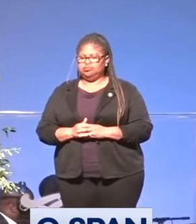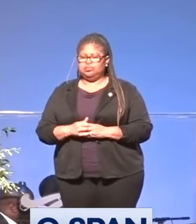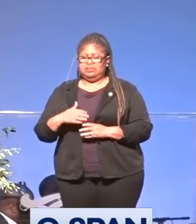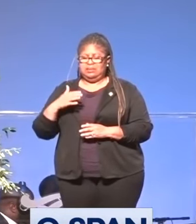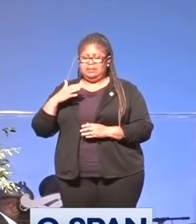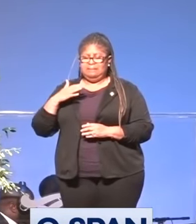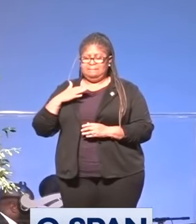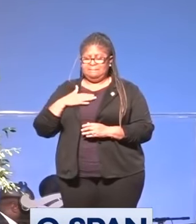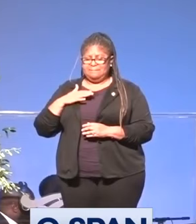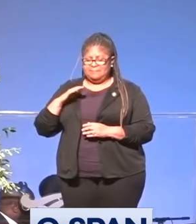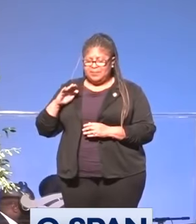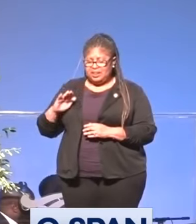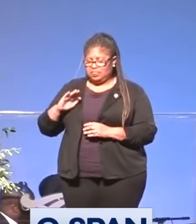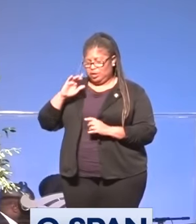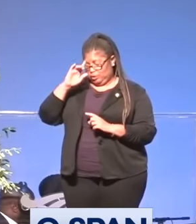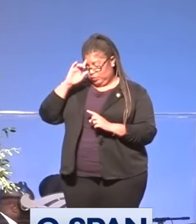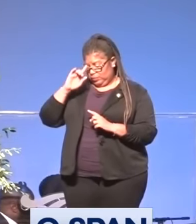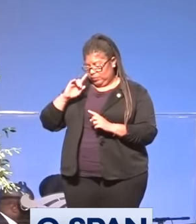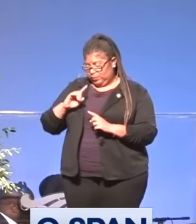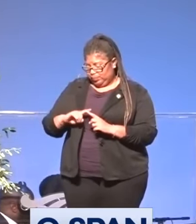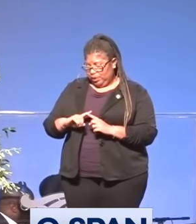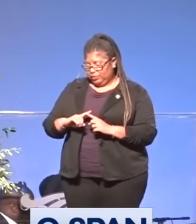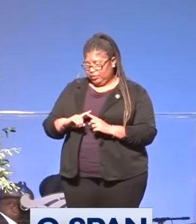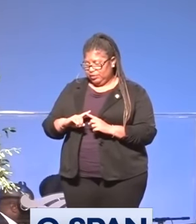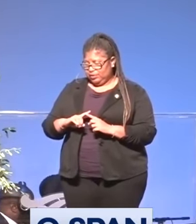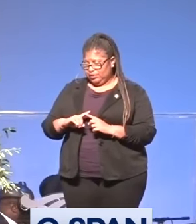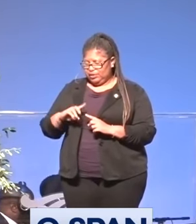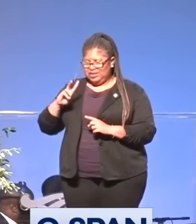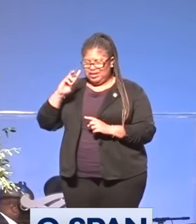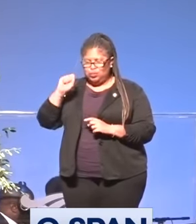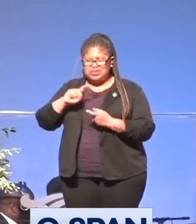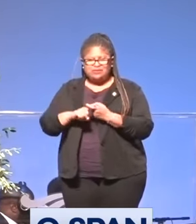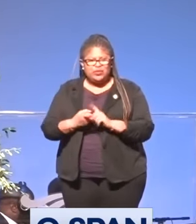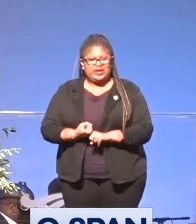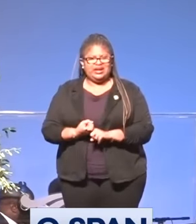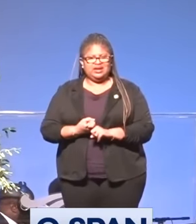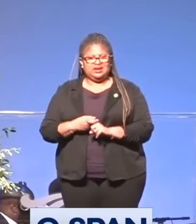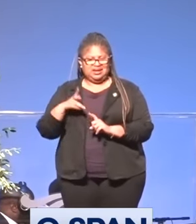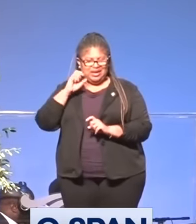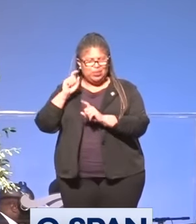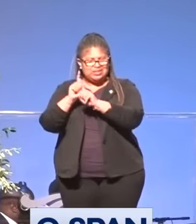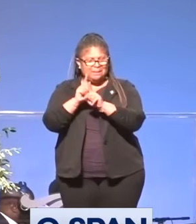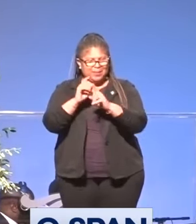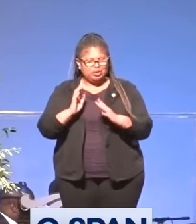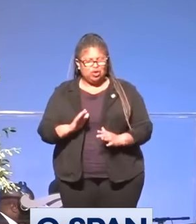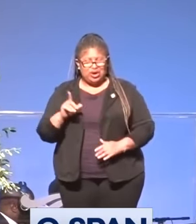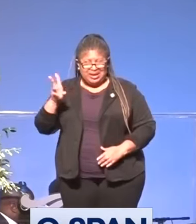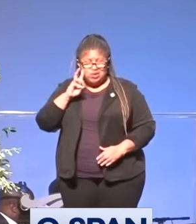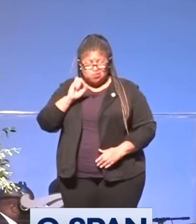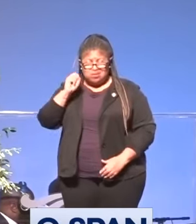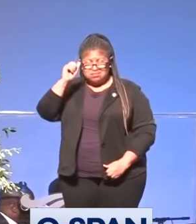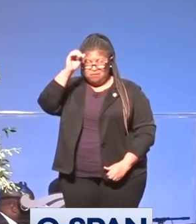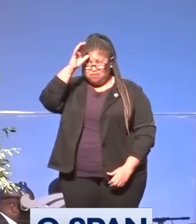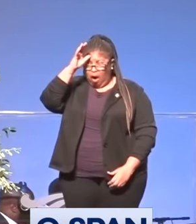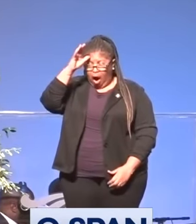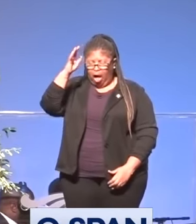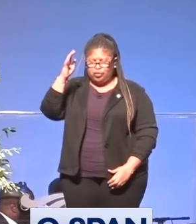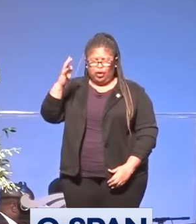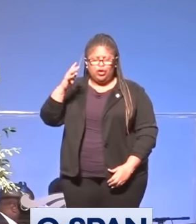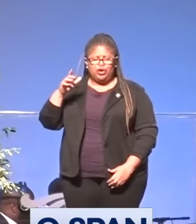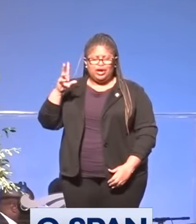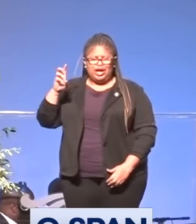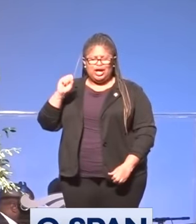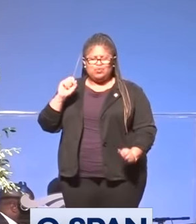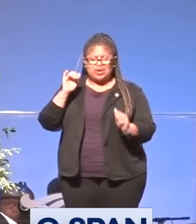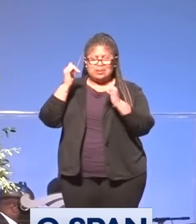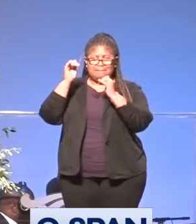My little brother was a friend. He was a mentor. He was a father. He was